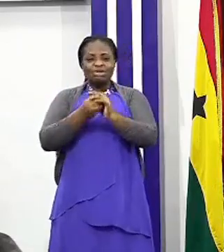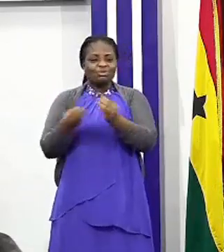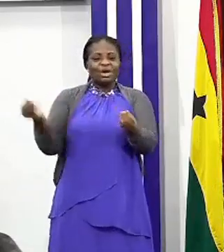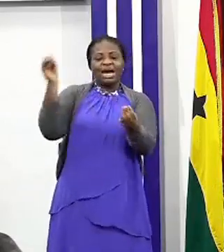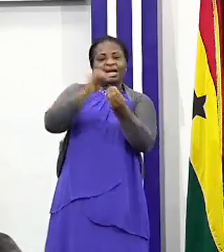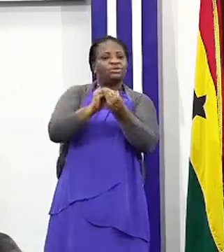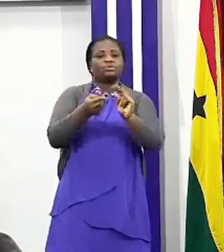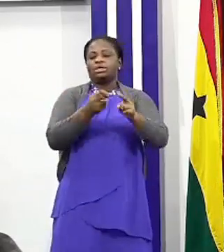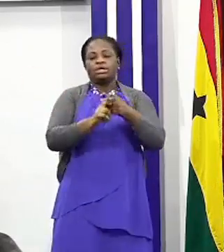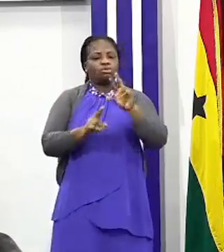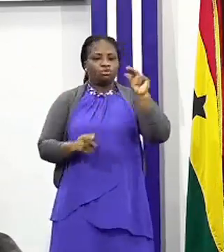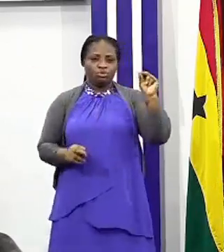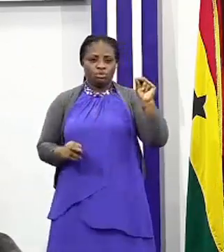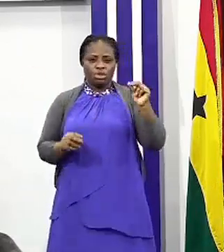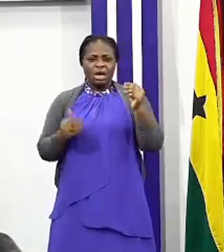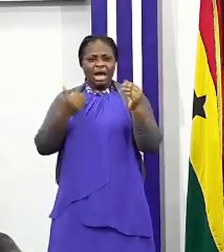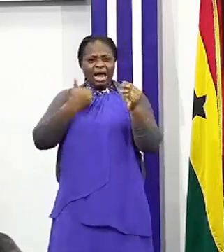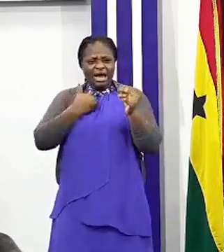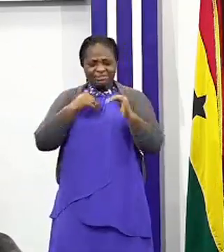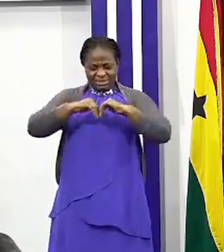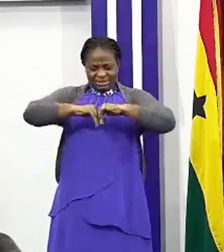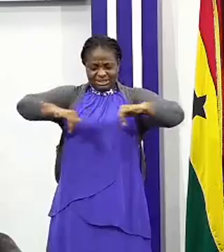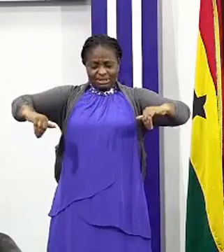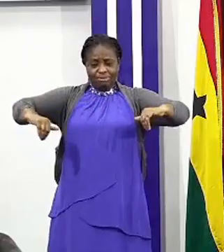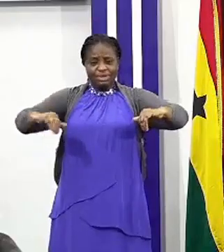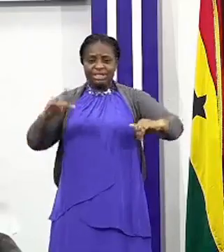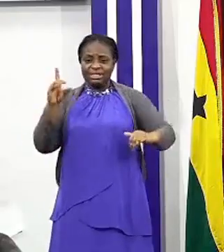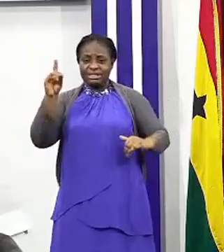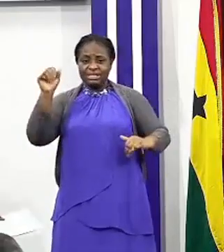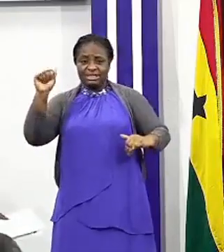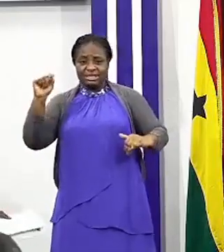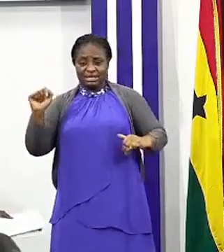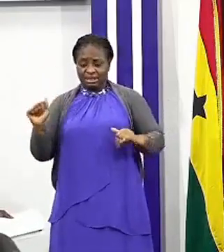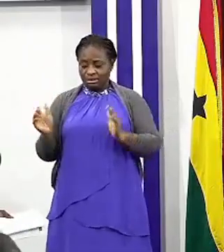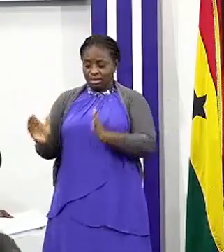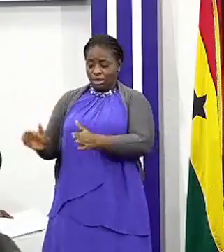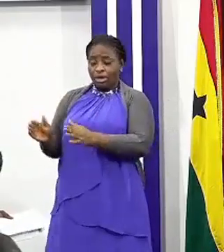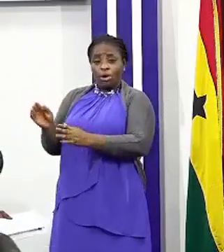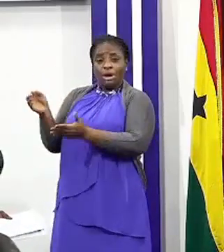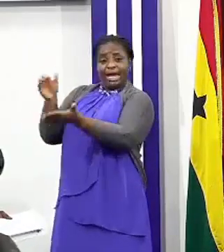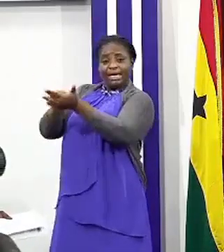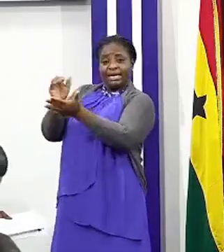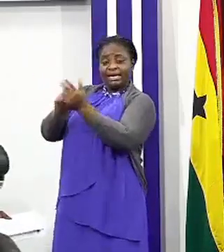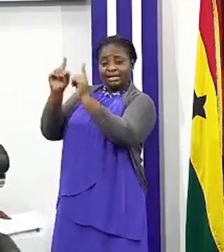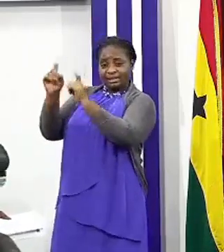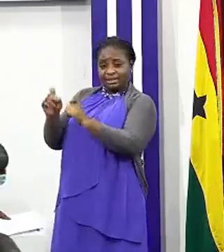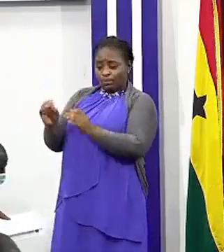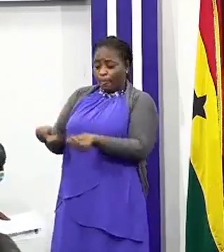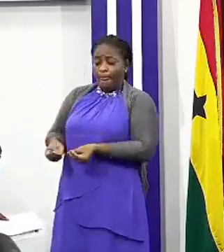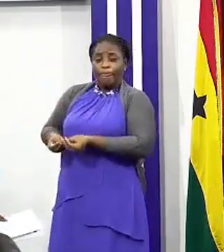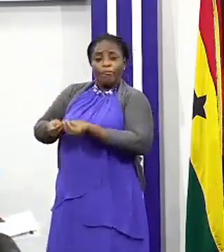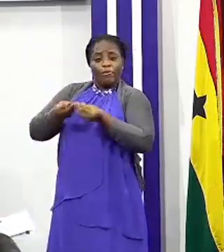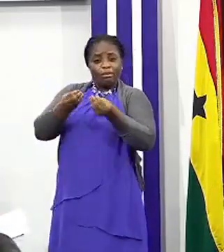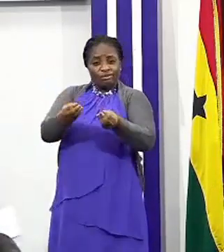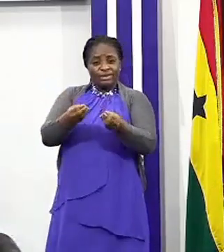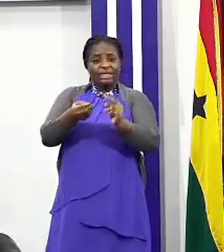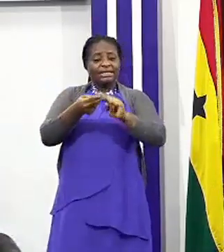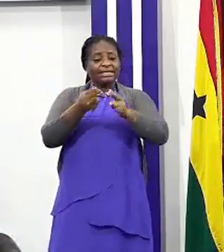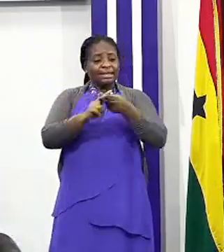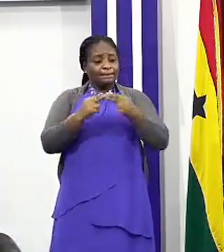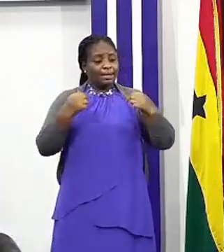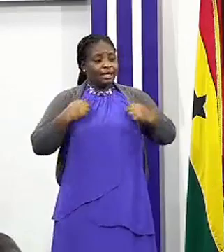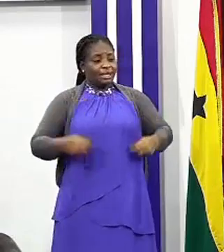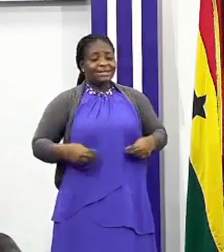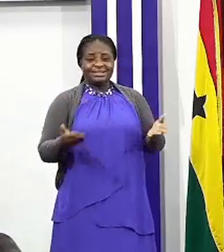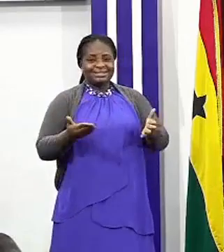And actually, we have a separate database for those who have been retested. So when we provide the cumulative figures to the Ghana Health